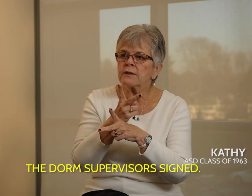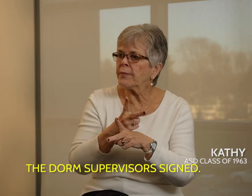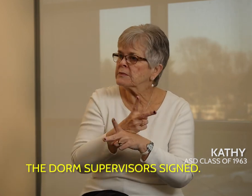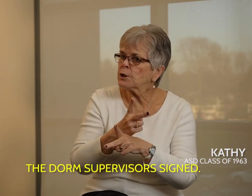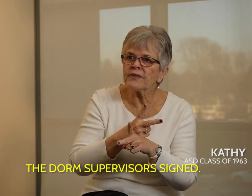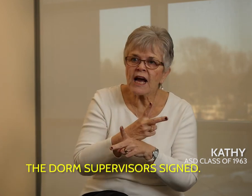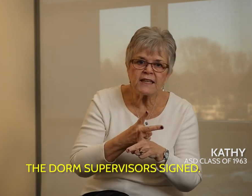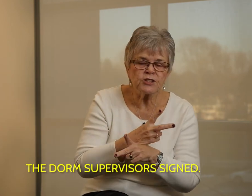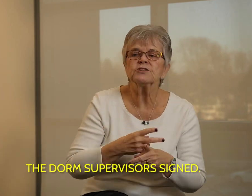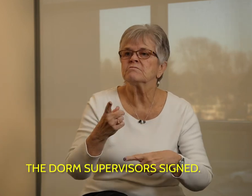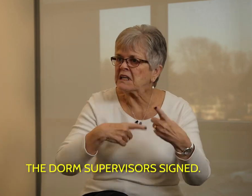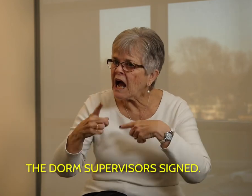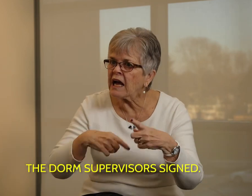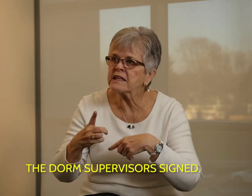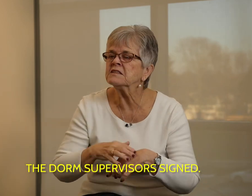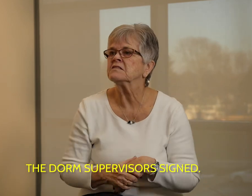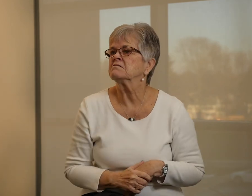The dorm supervisors signed.